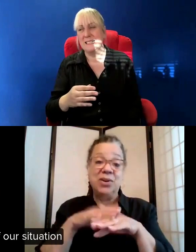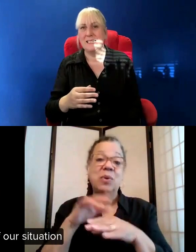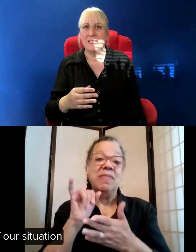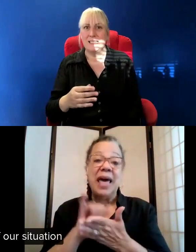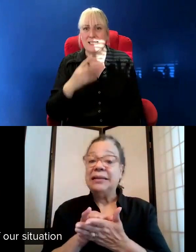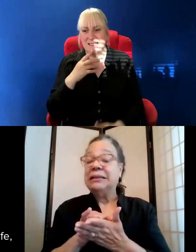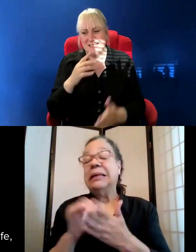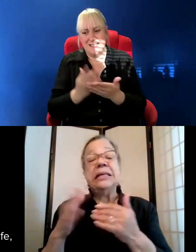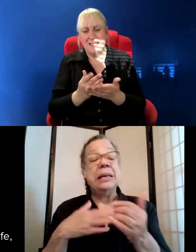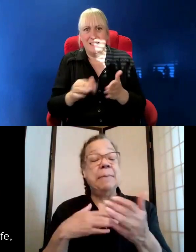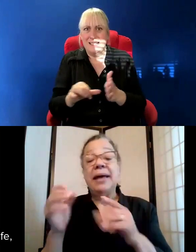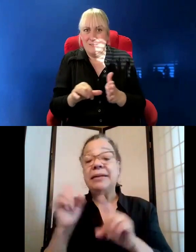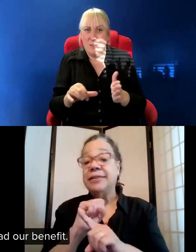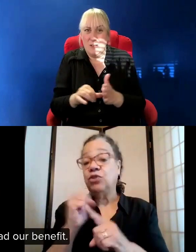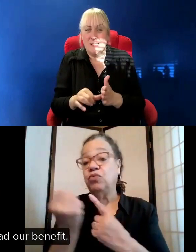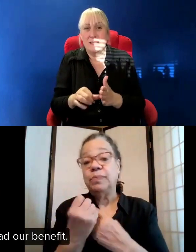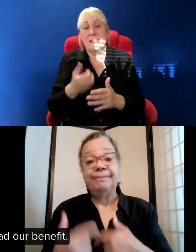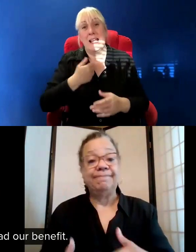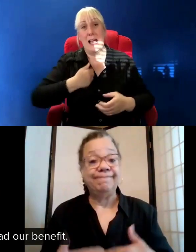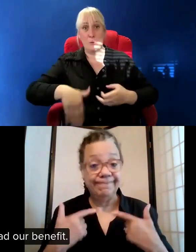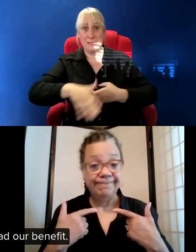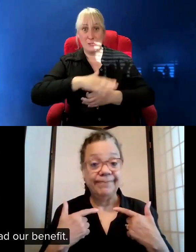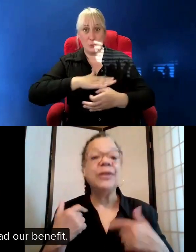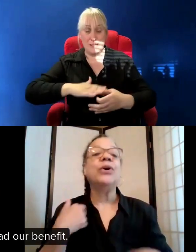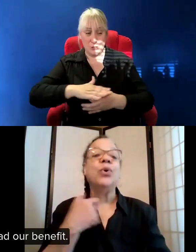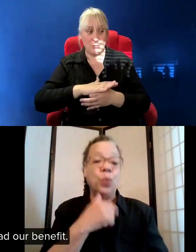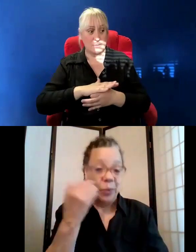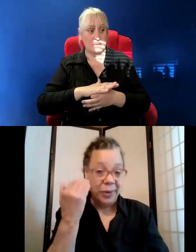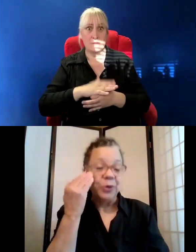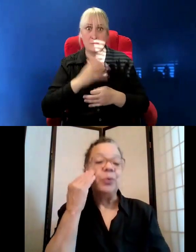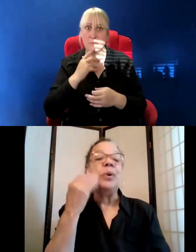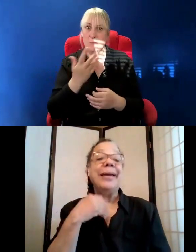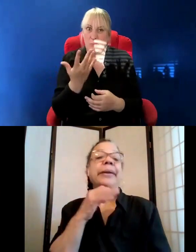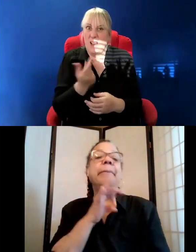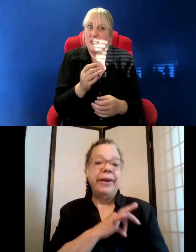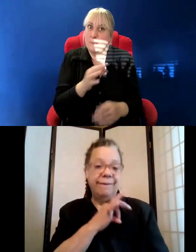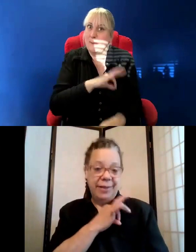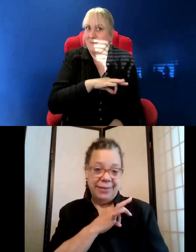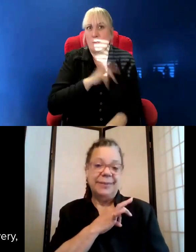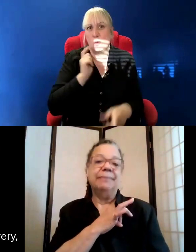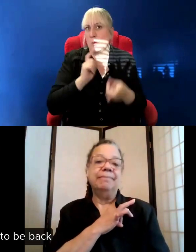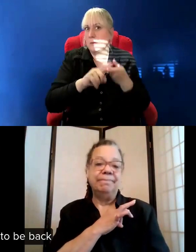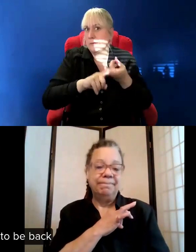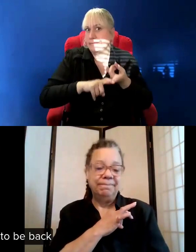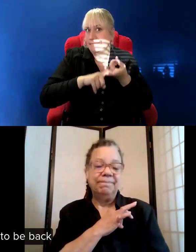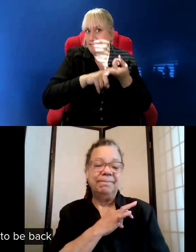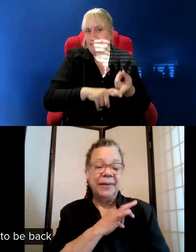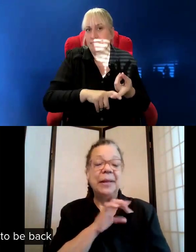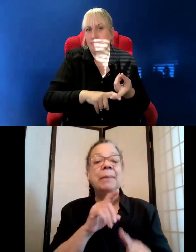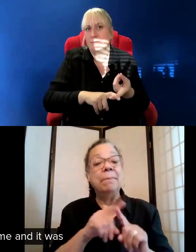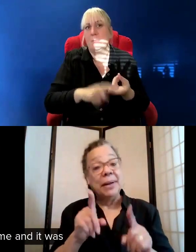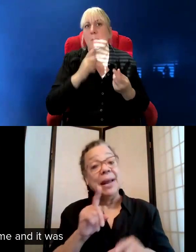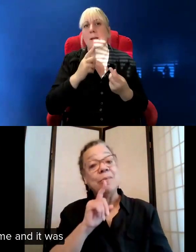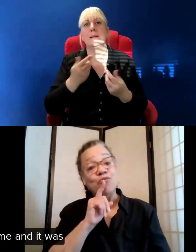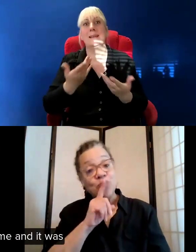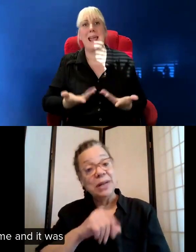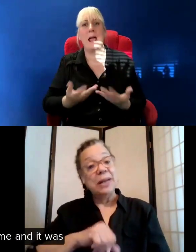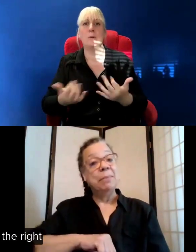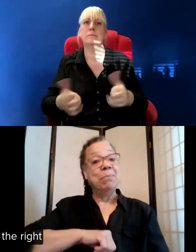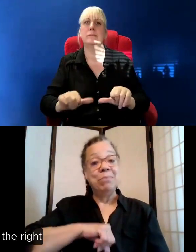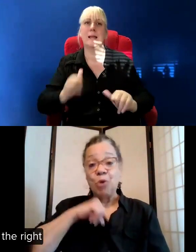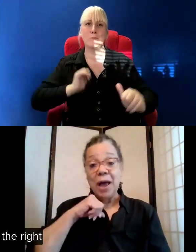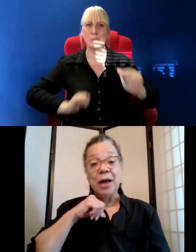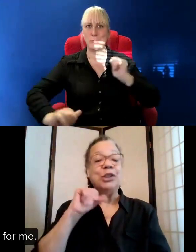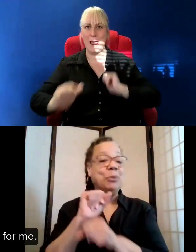Regardless of our situation in life, we knew we had our benefits. but I'm very, very proud to be back working full time, and it